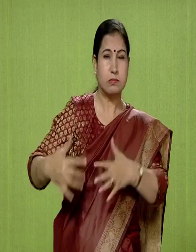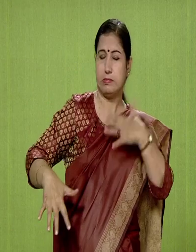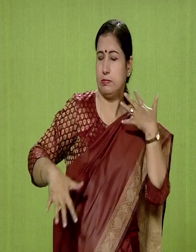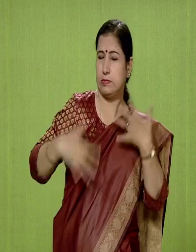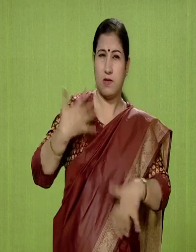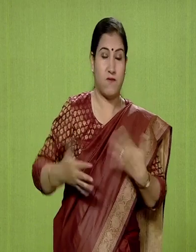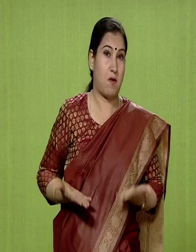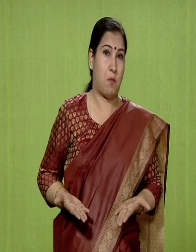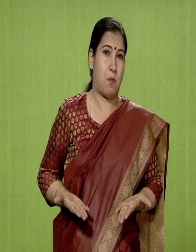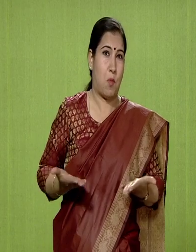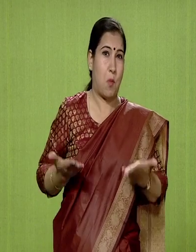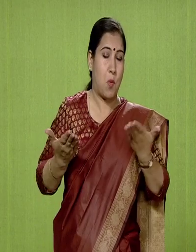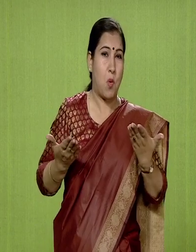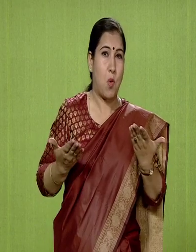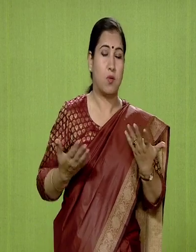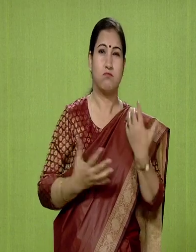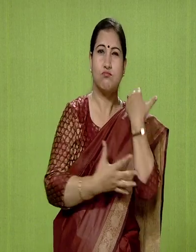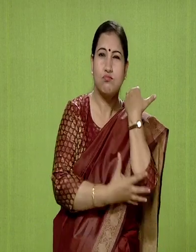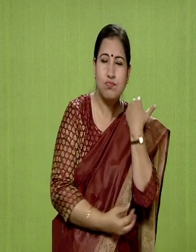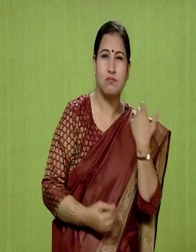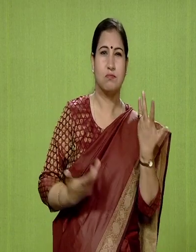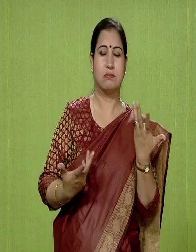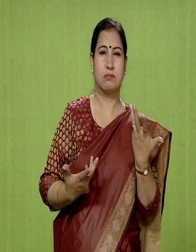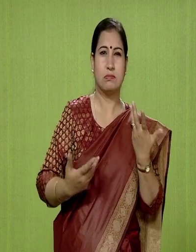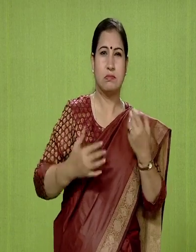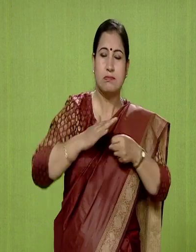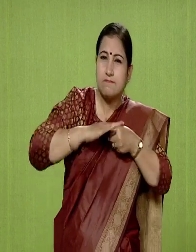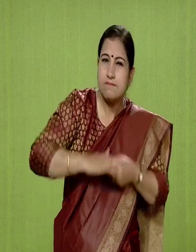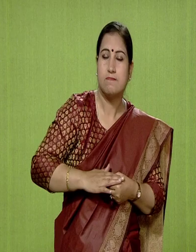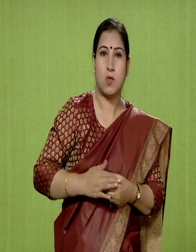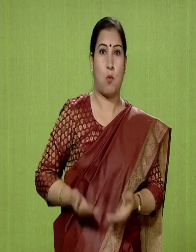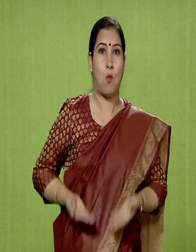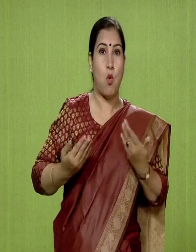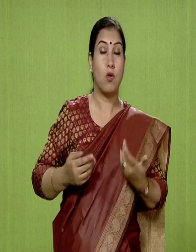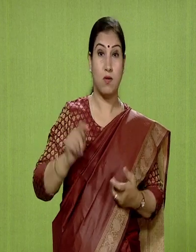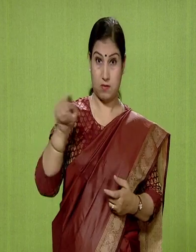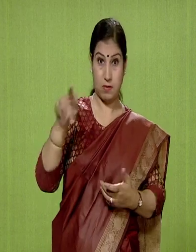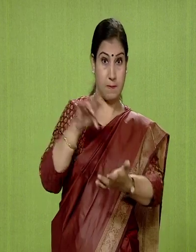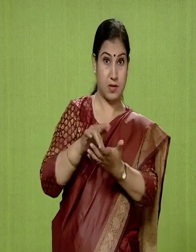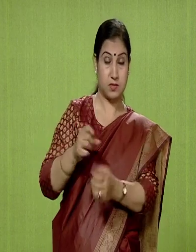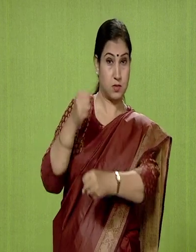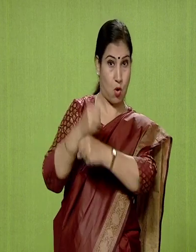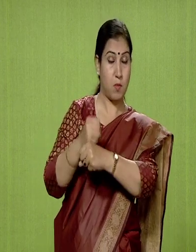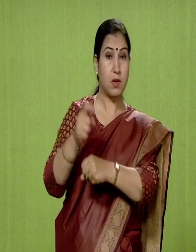in South Africa was very bad, as the English treated them very badly.